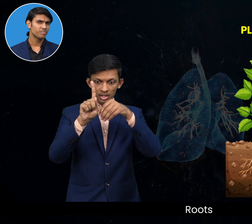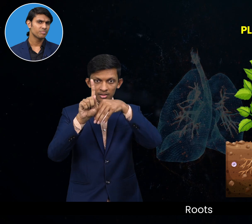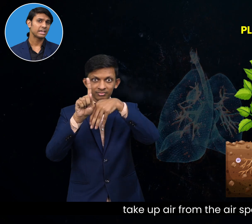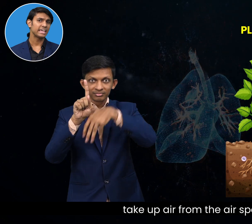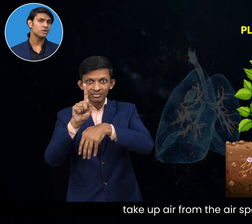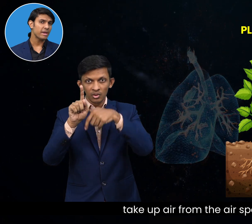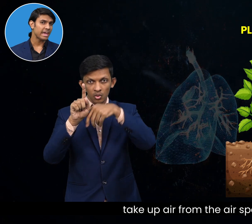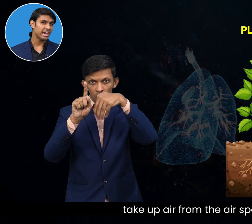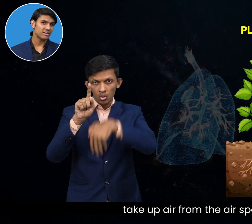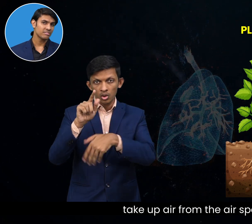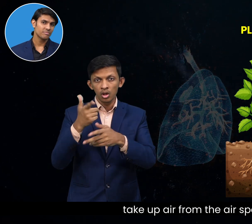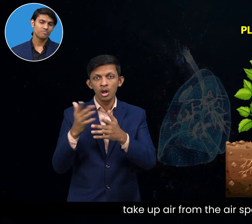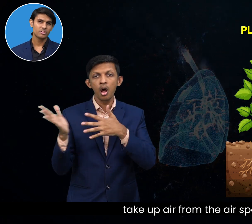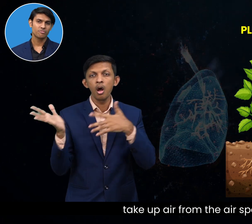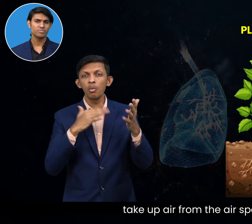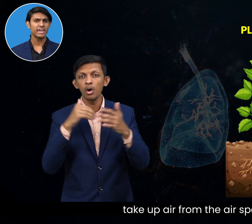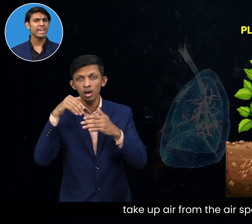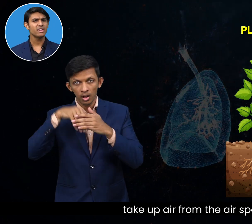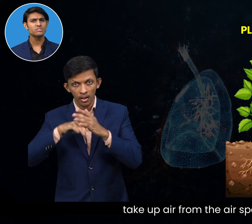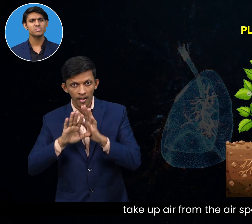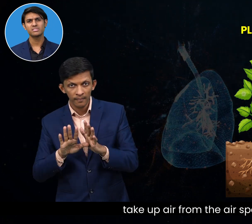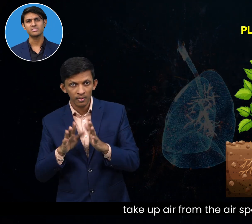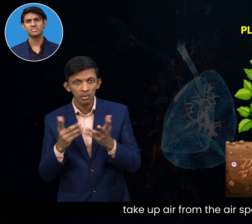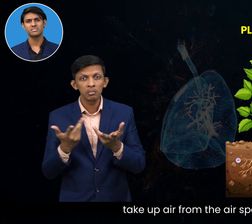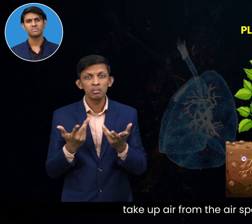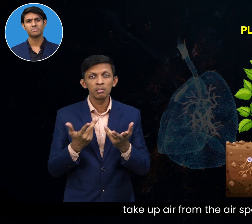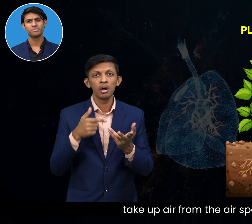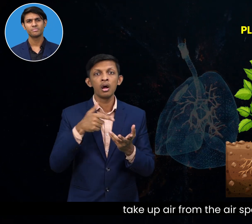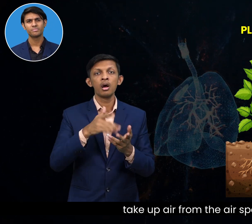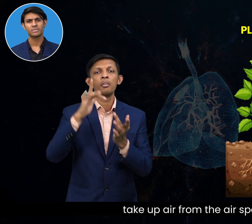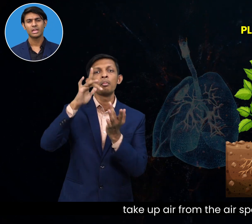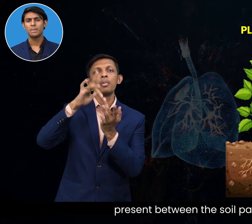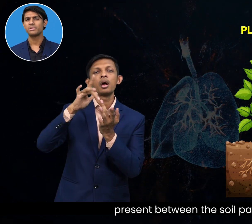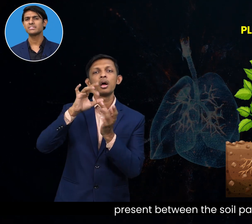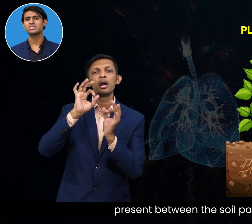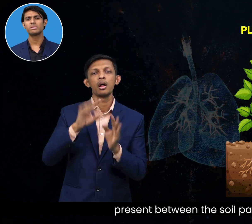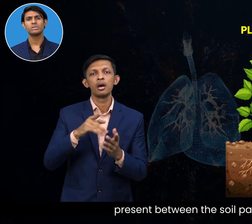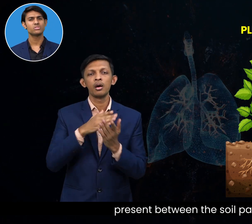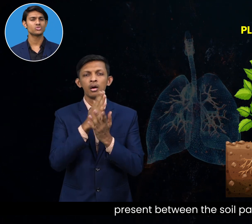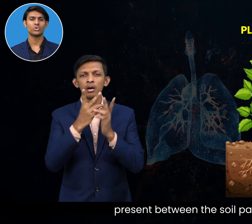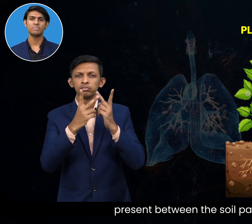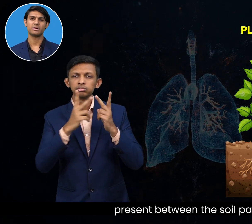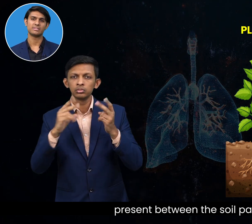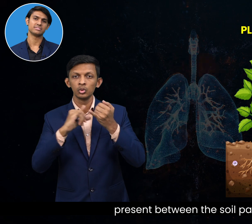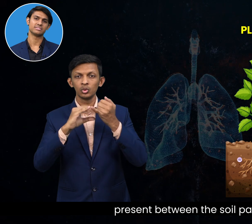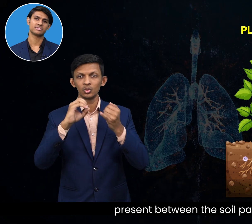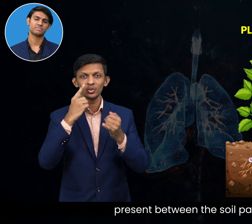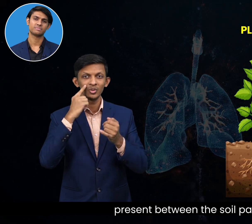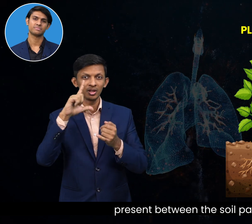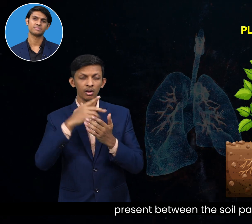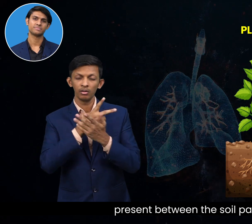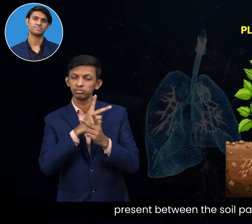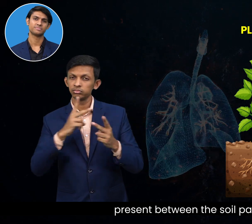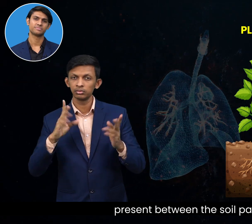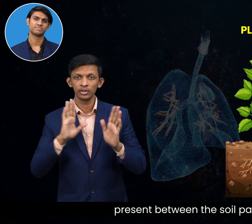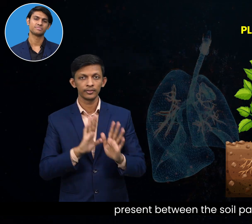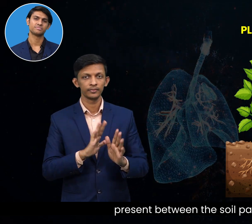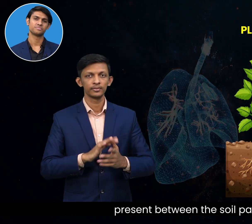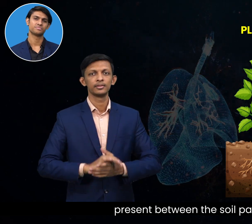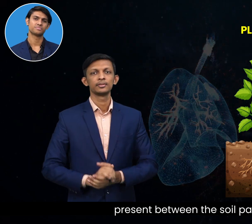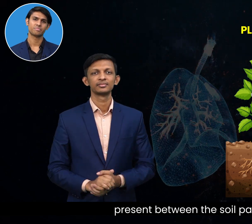Roots take up air from the air spaces present between the soil particles.